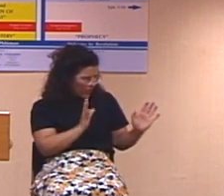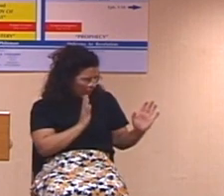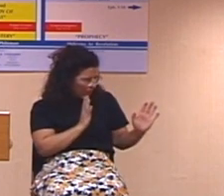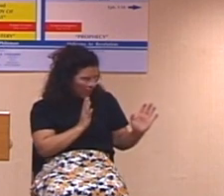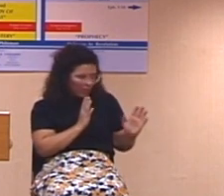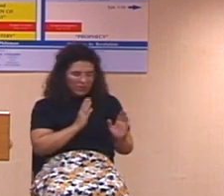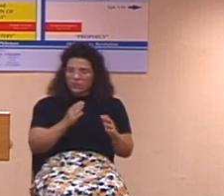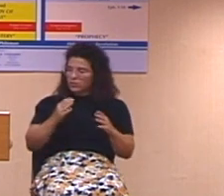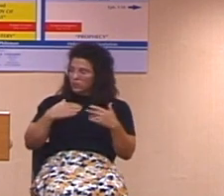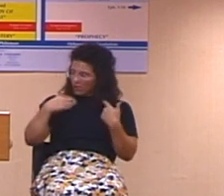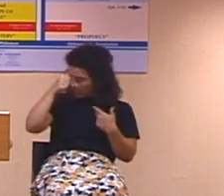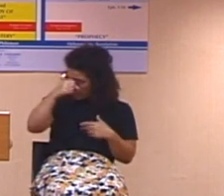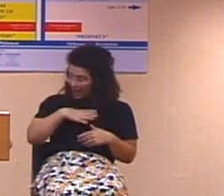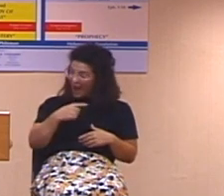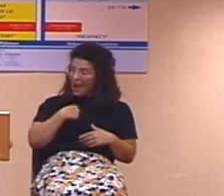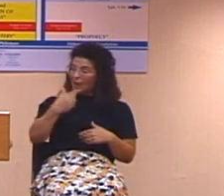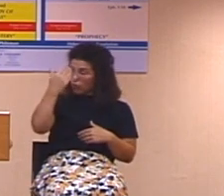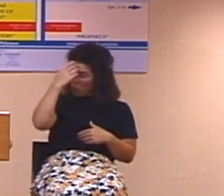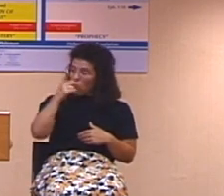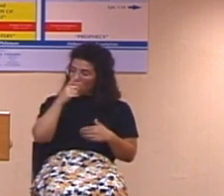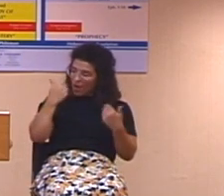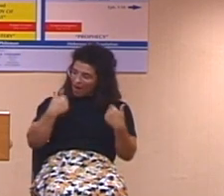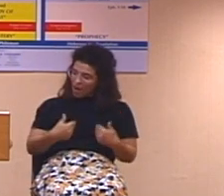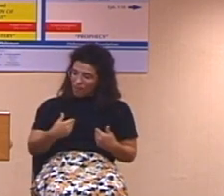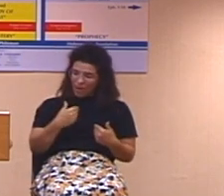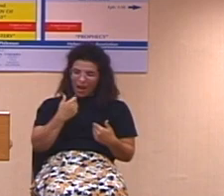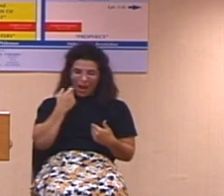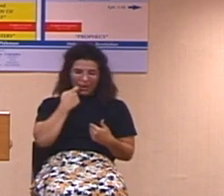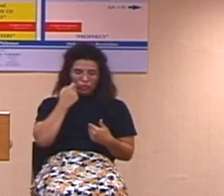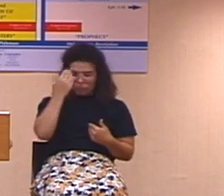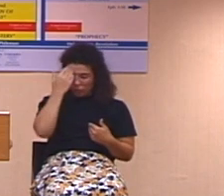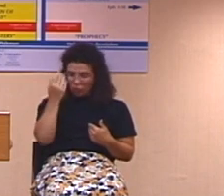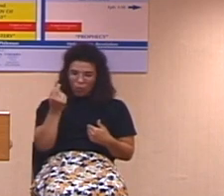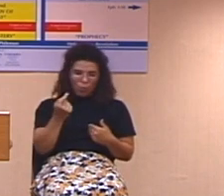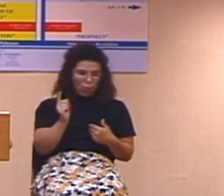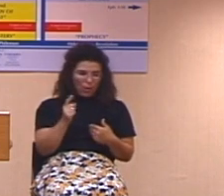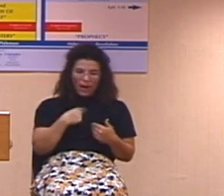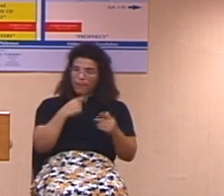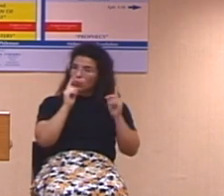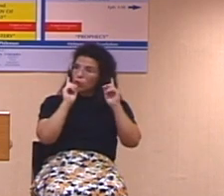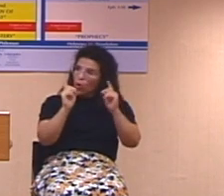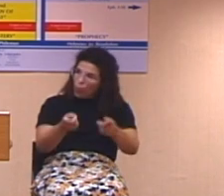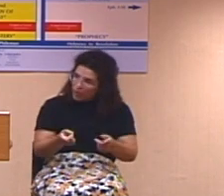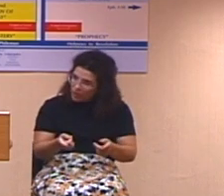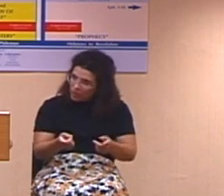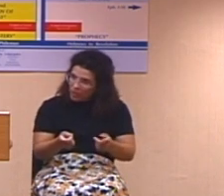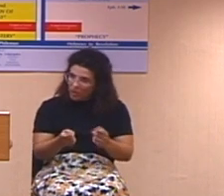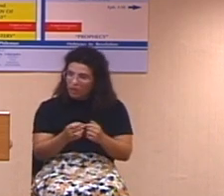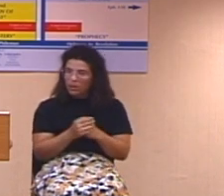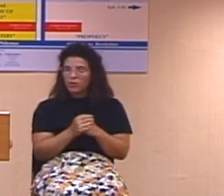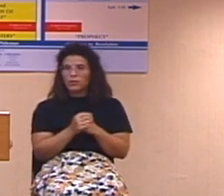I know who I am. I just don't know where I'm going.